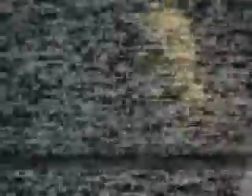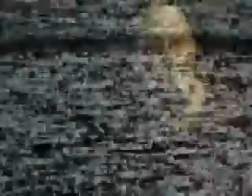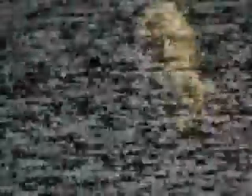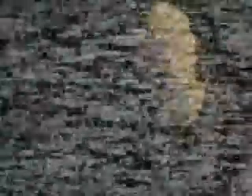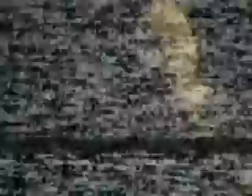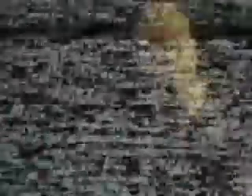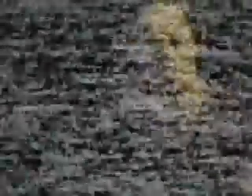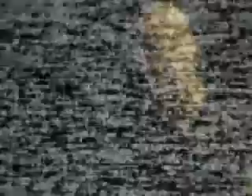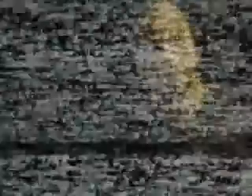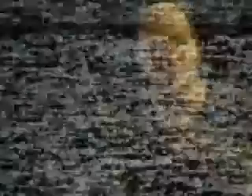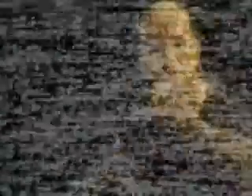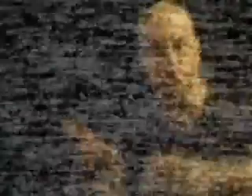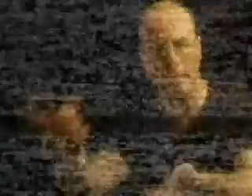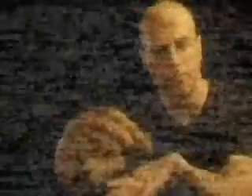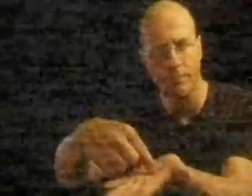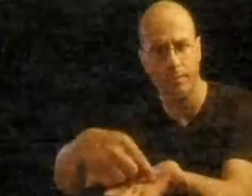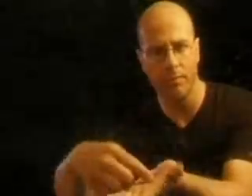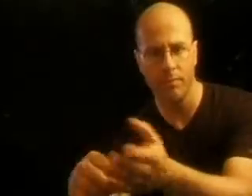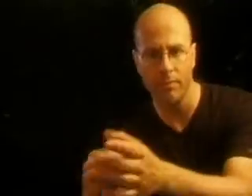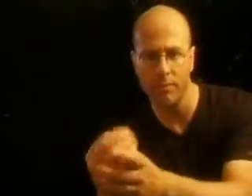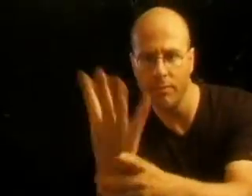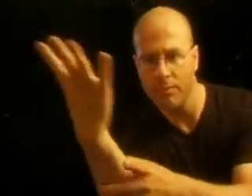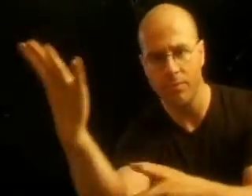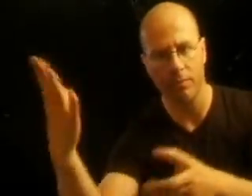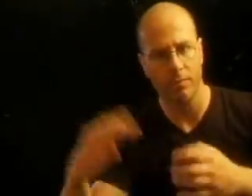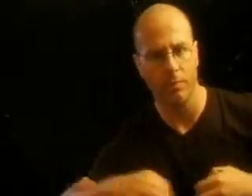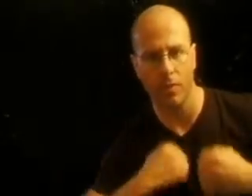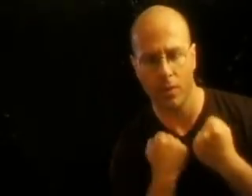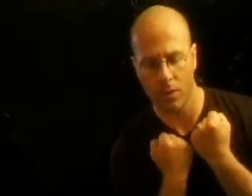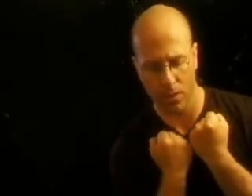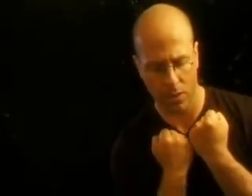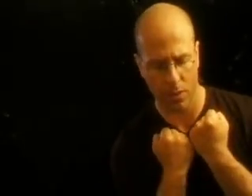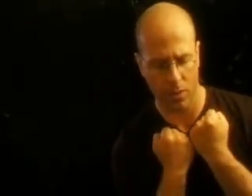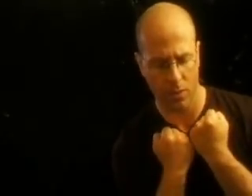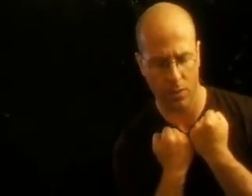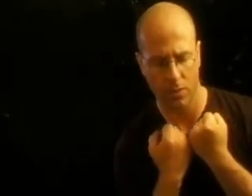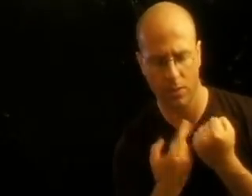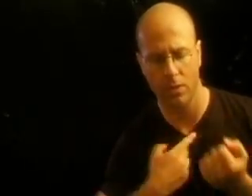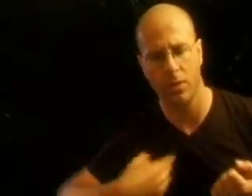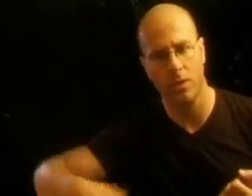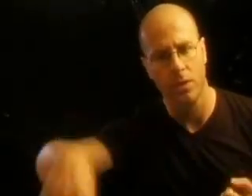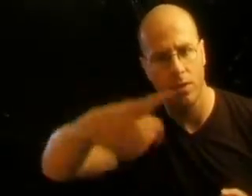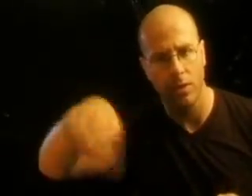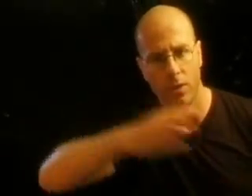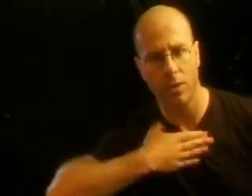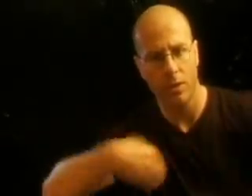As the people here grow colder, I turn to my